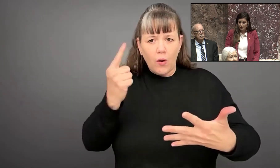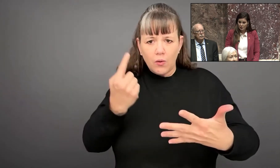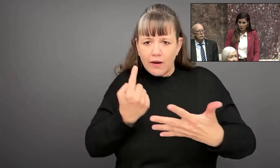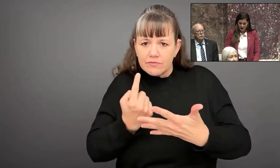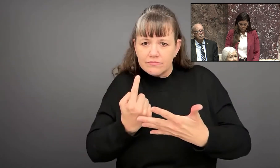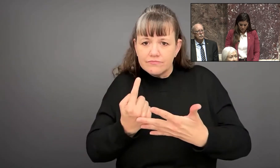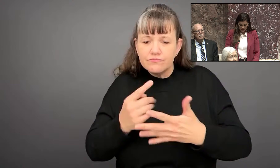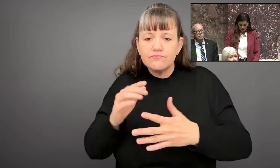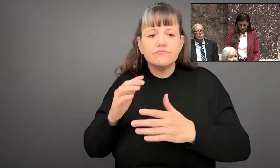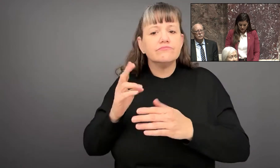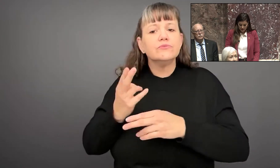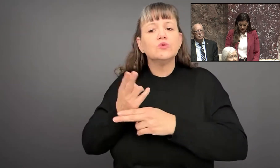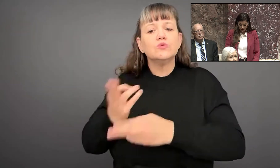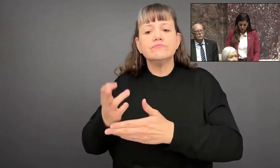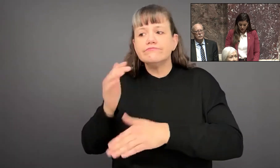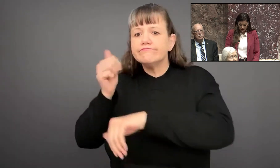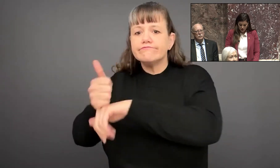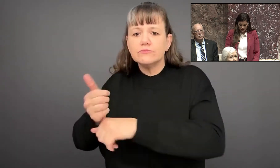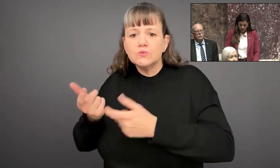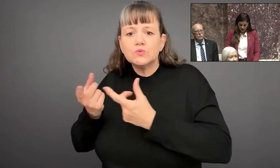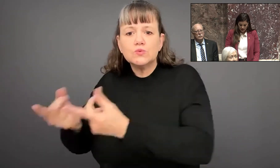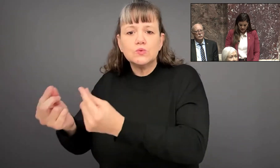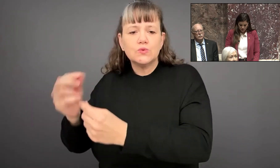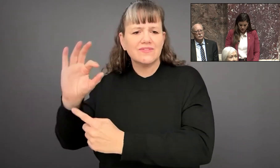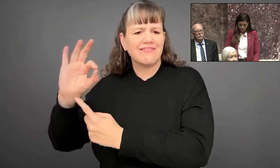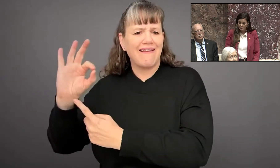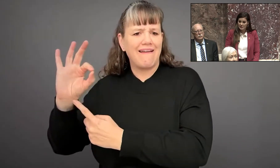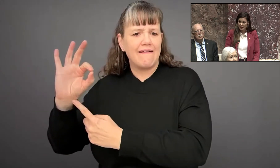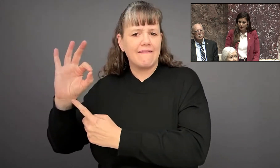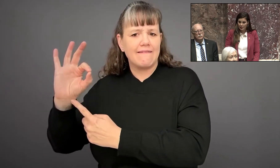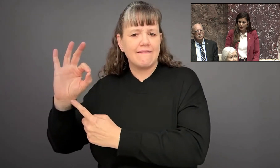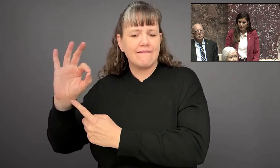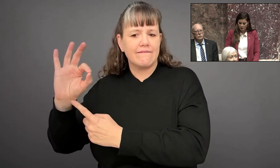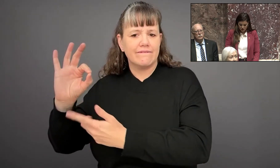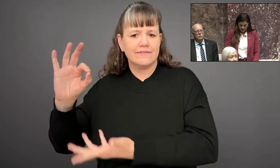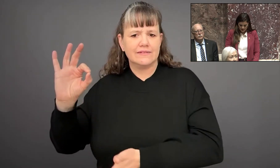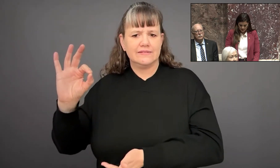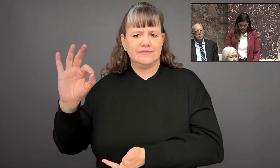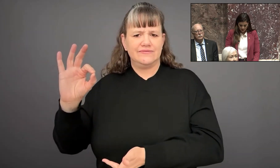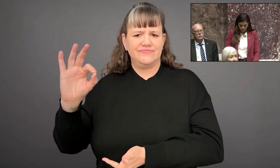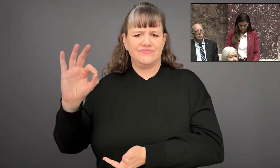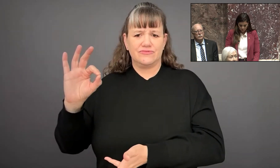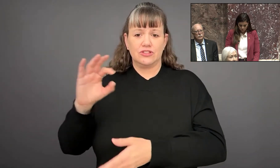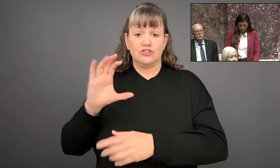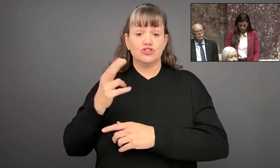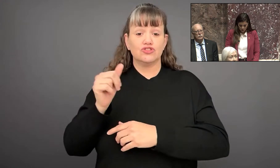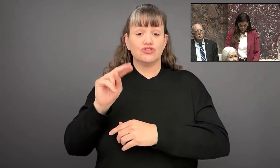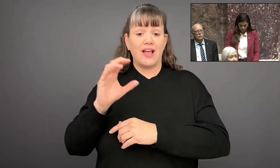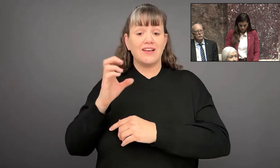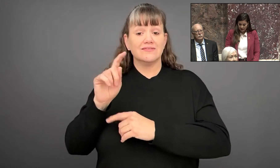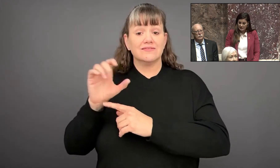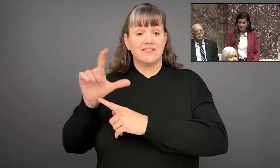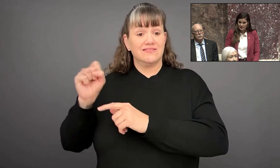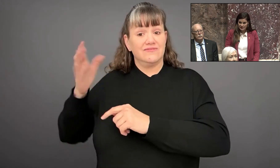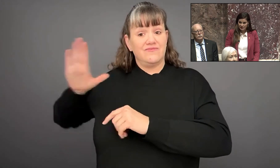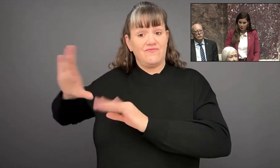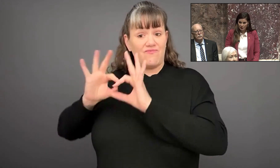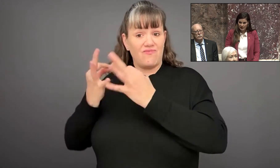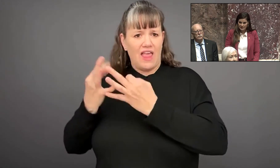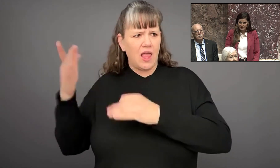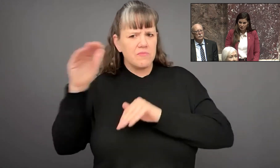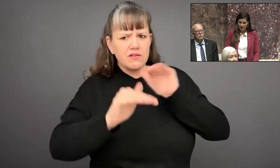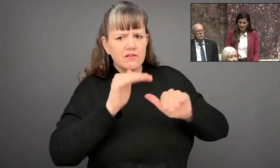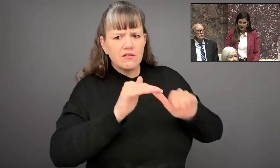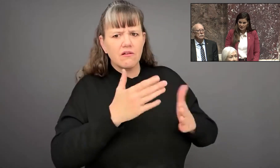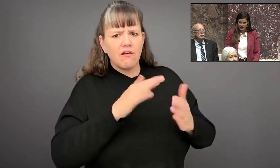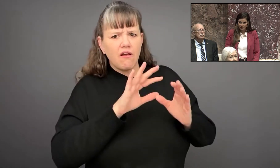They have been trying for months to get communication and answers from this government about Chantal's death. It has been 64